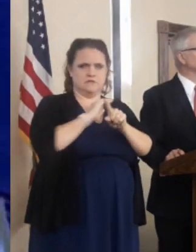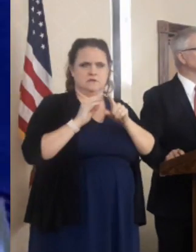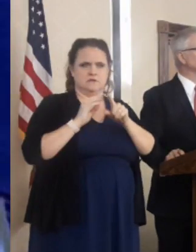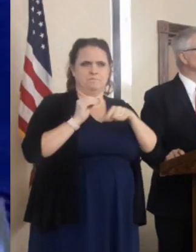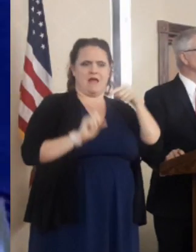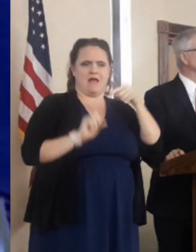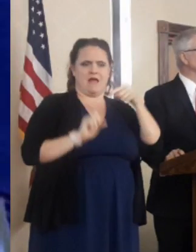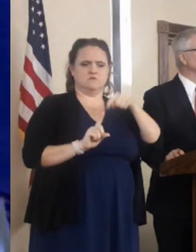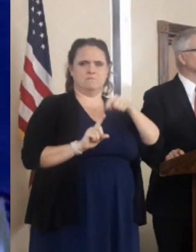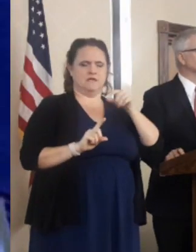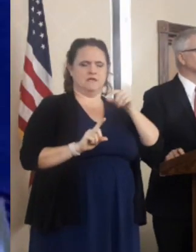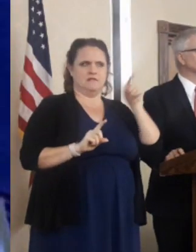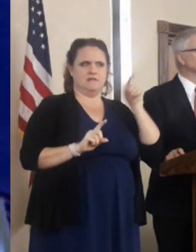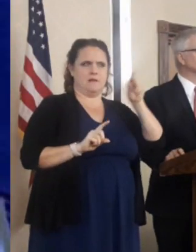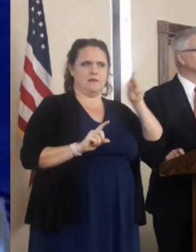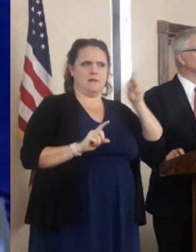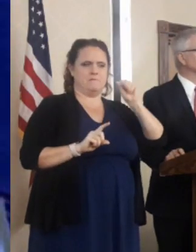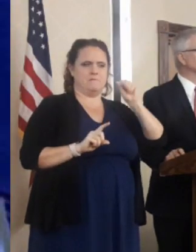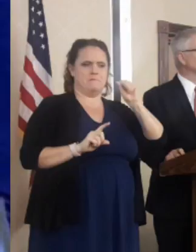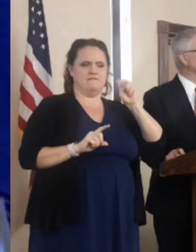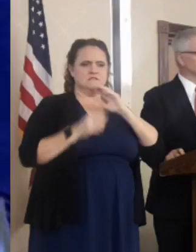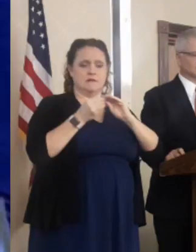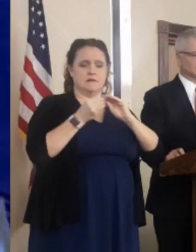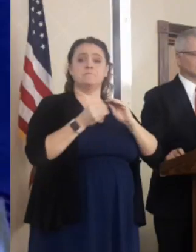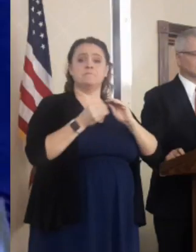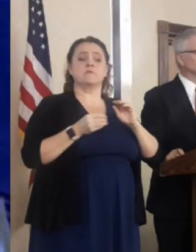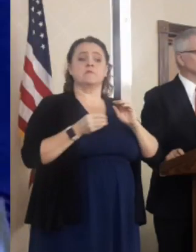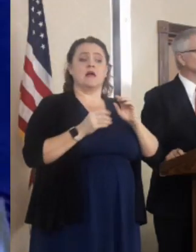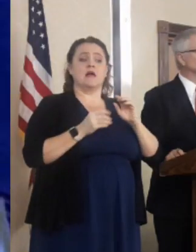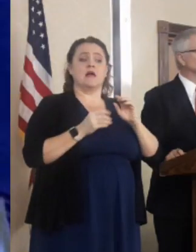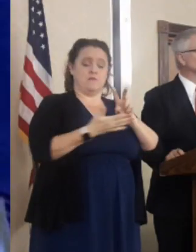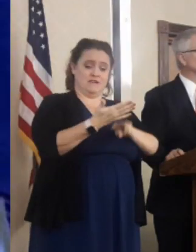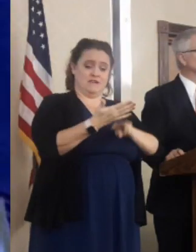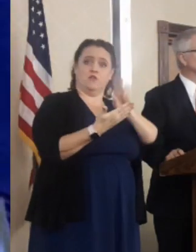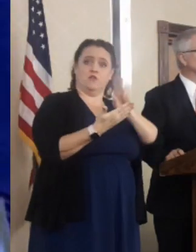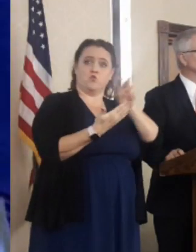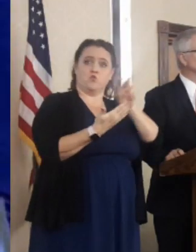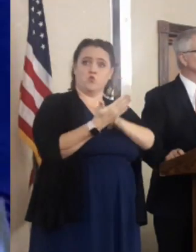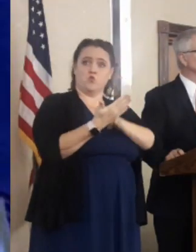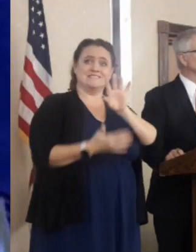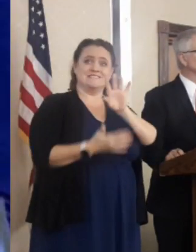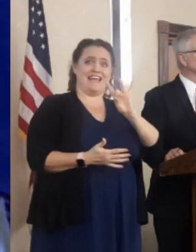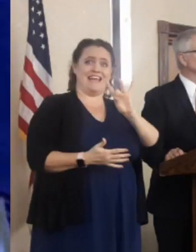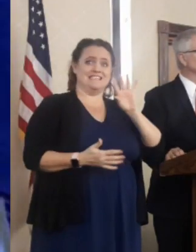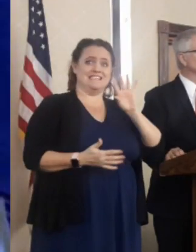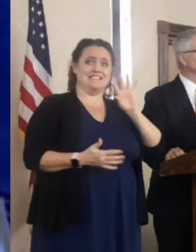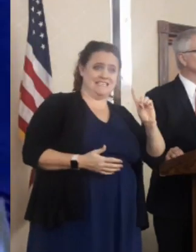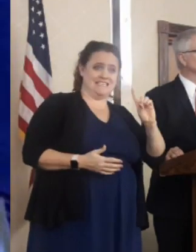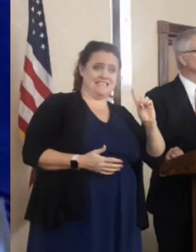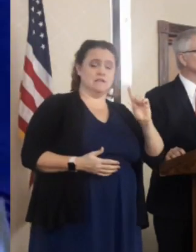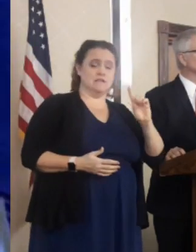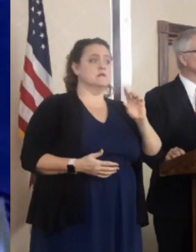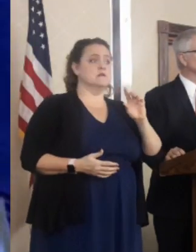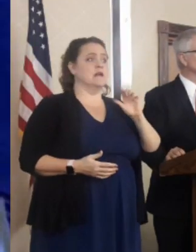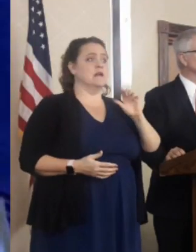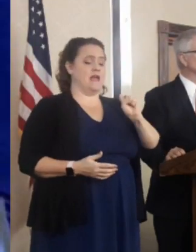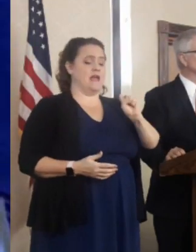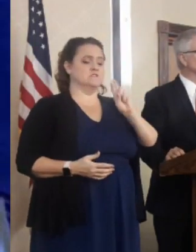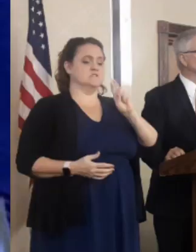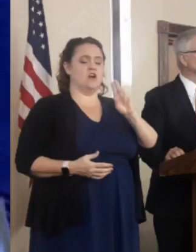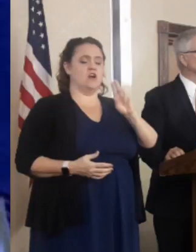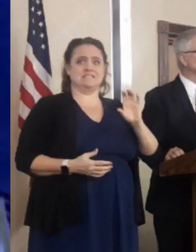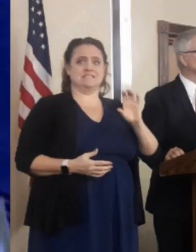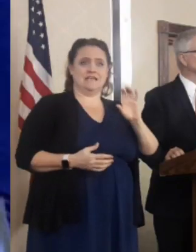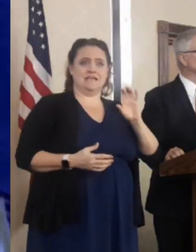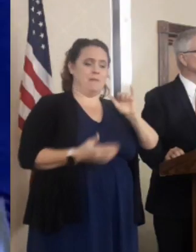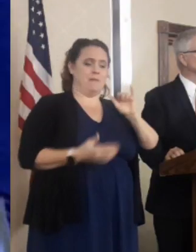said. I'm reading in the rules of 8D, the SRC bylaws may only be amendable by a 2/3 vote of